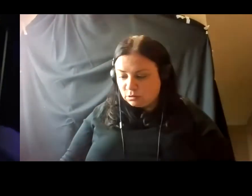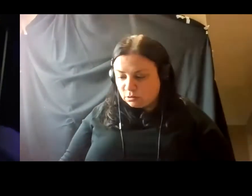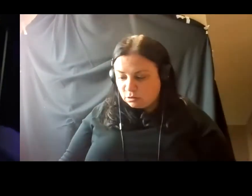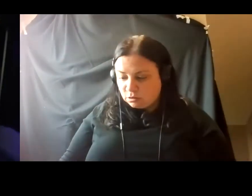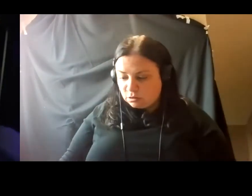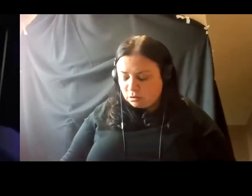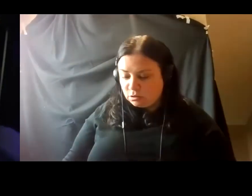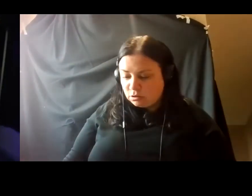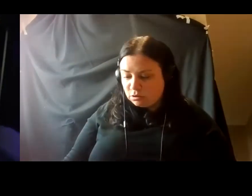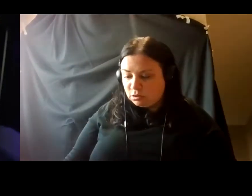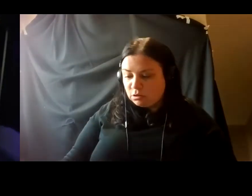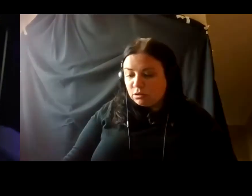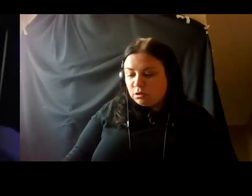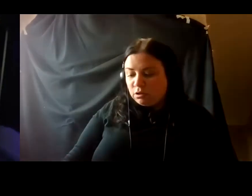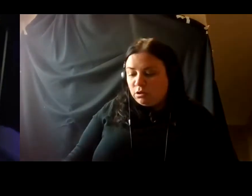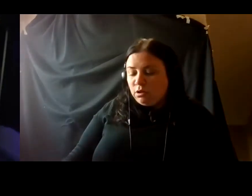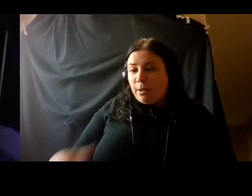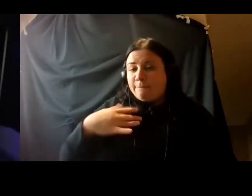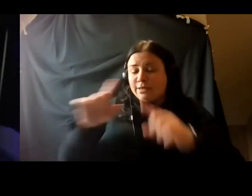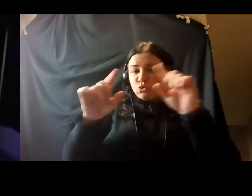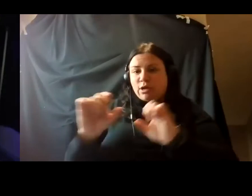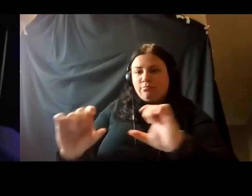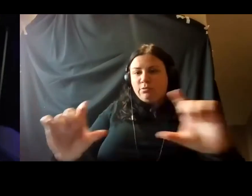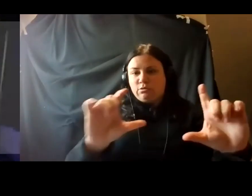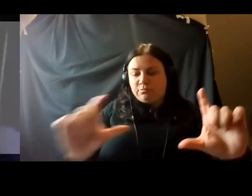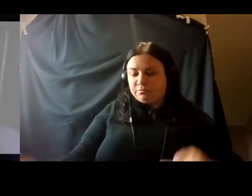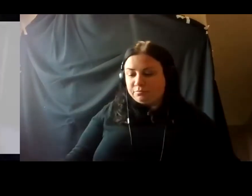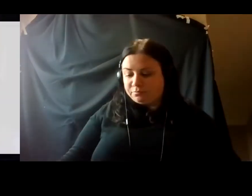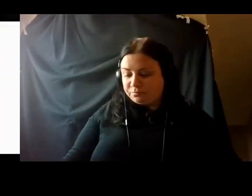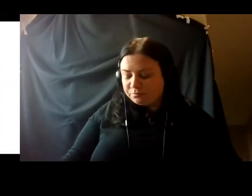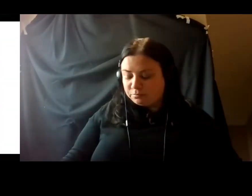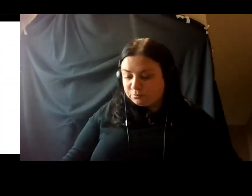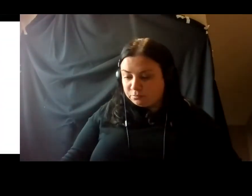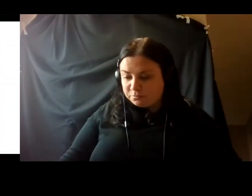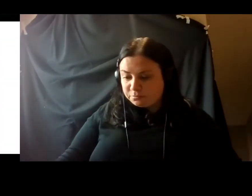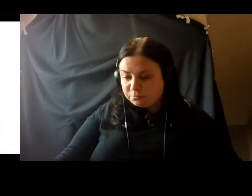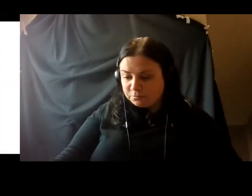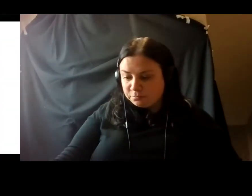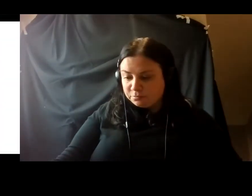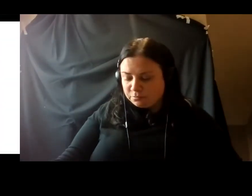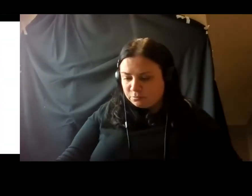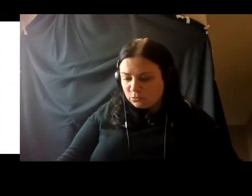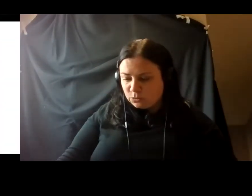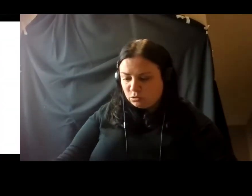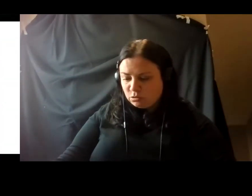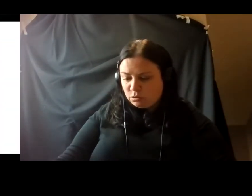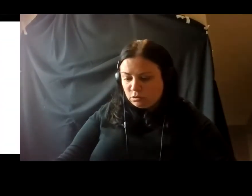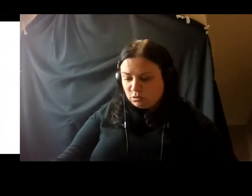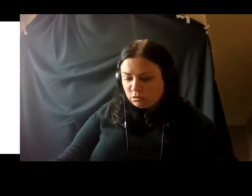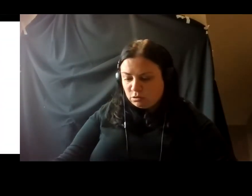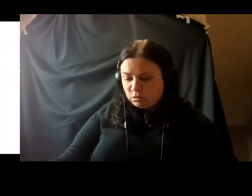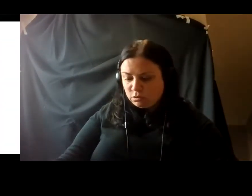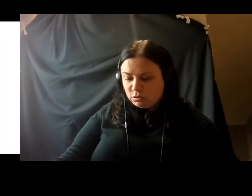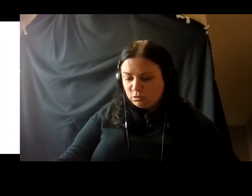Okay, I'm going to pull up the screen. Again, I'm going to show you my slides. Go to this. Now I'm going to show you a